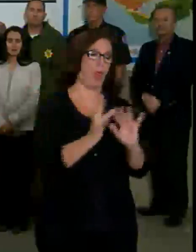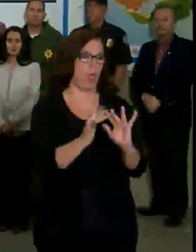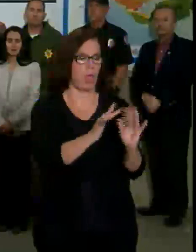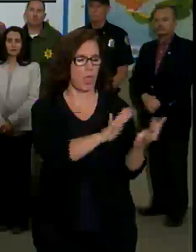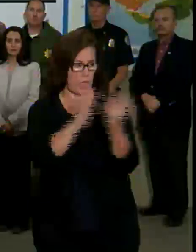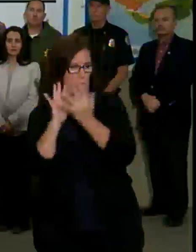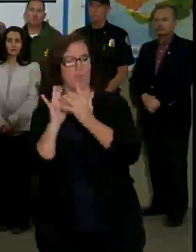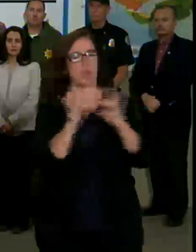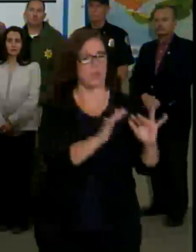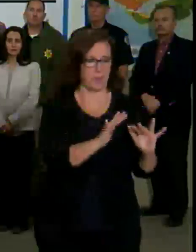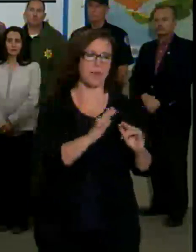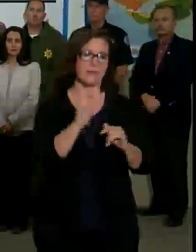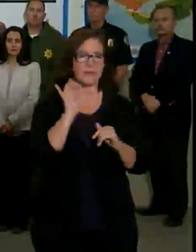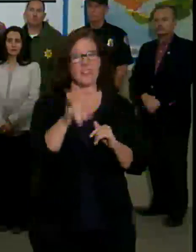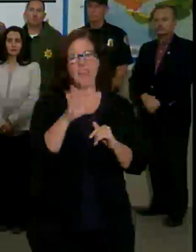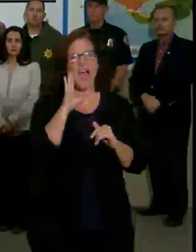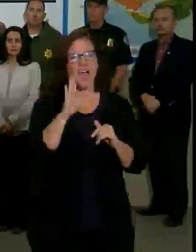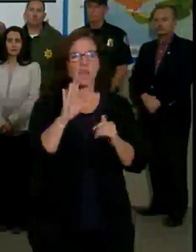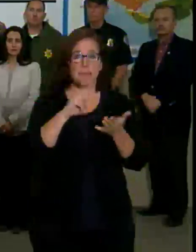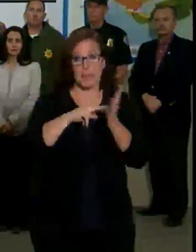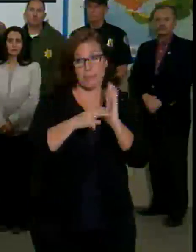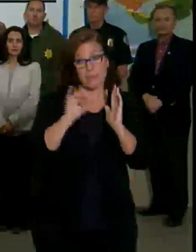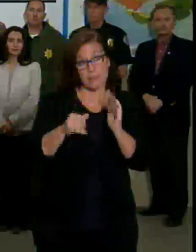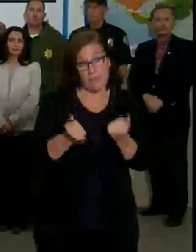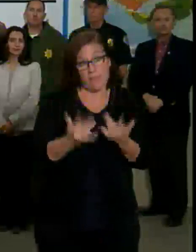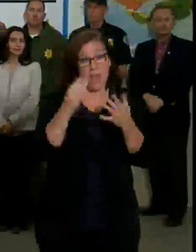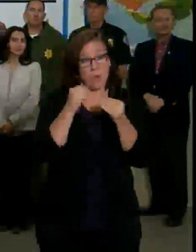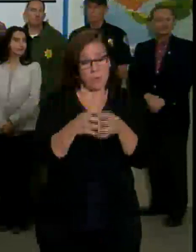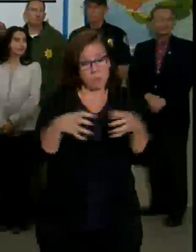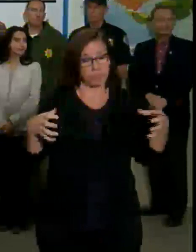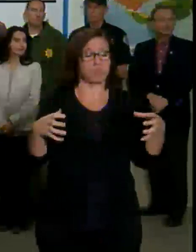for the next couple of days.